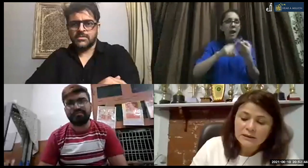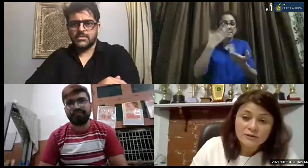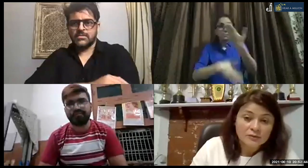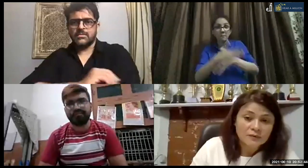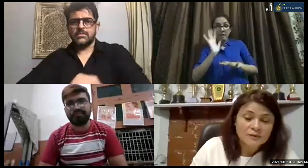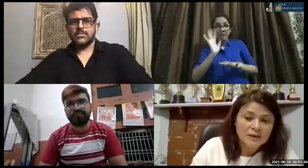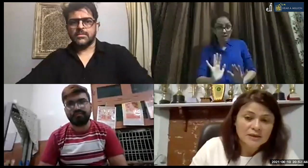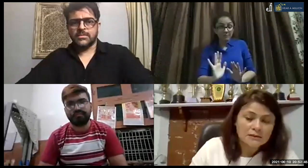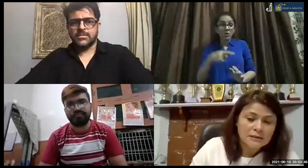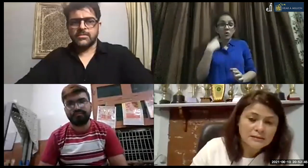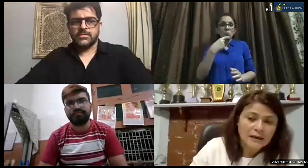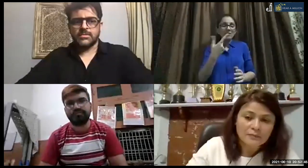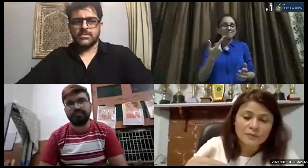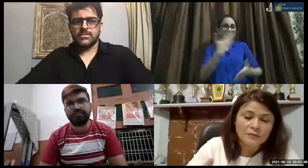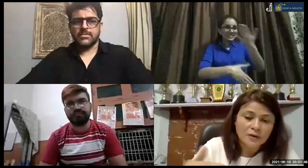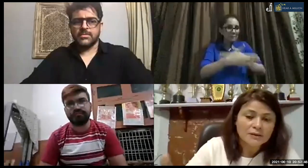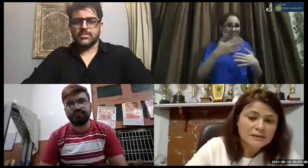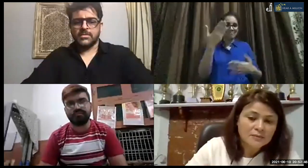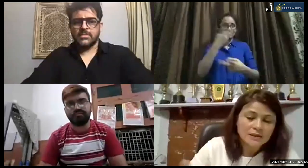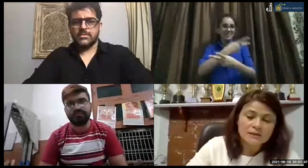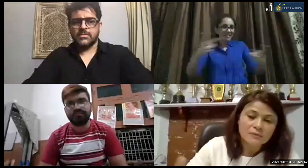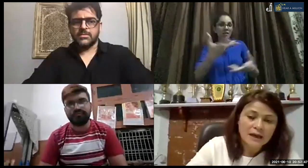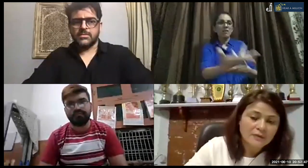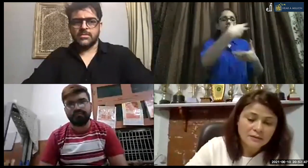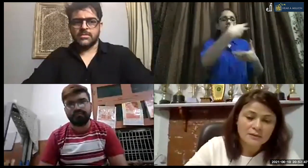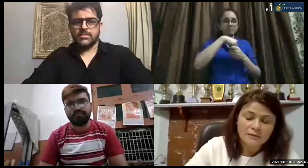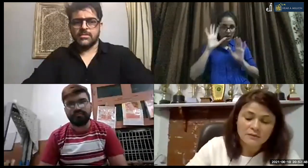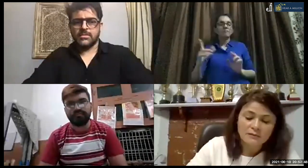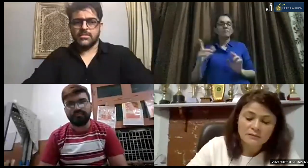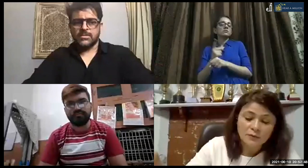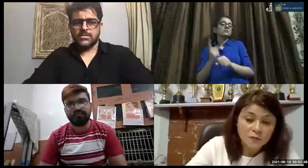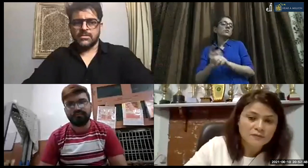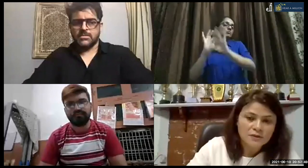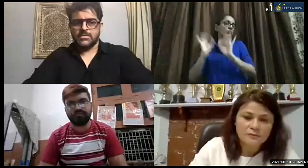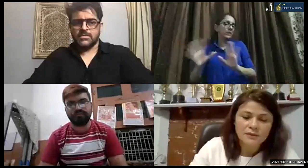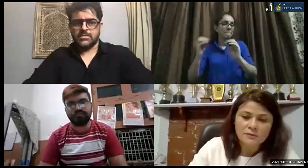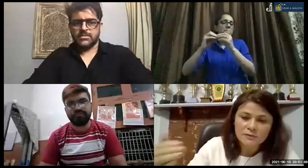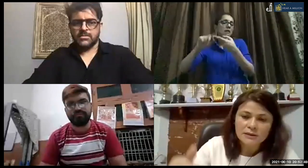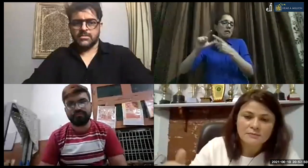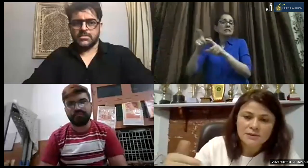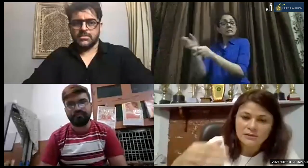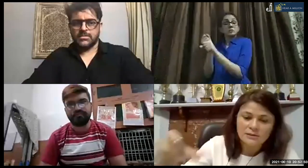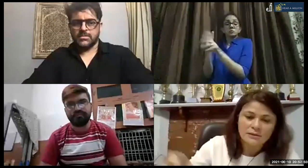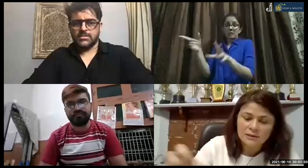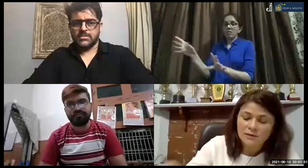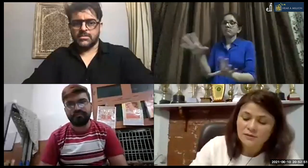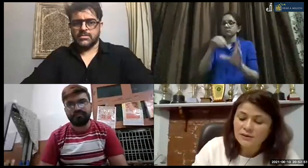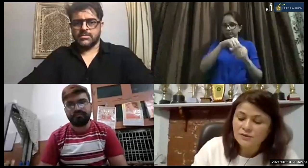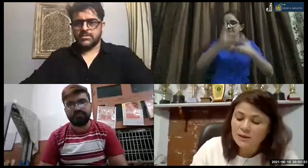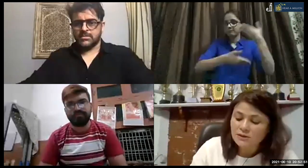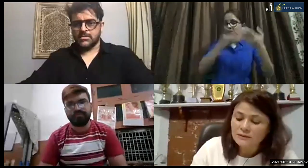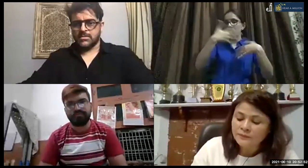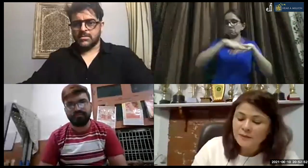including the children with special needs. Beyond disability, we have other groups of children also that comes under